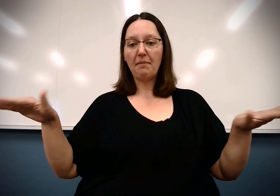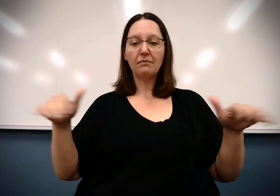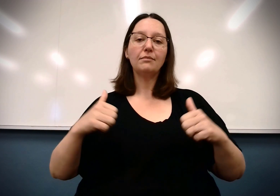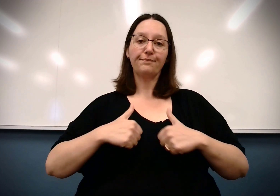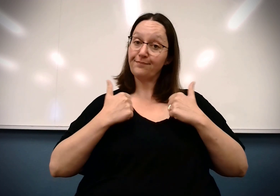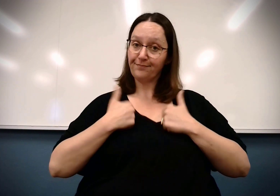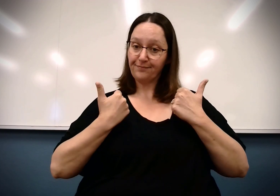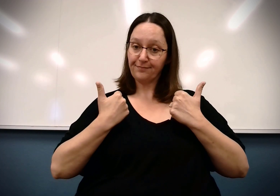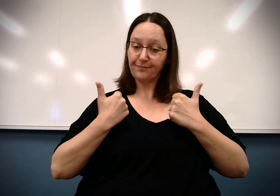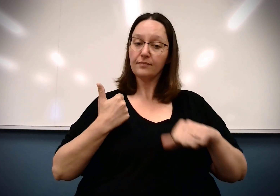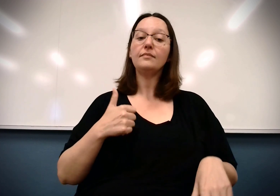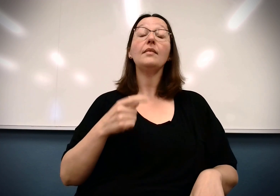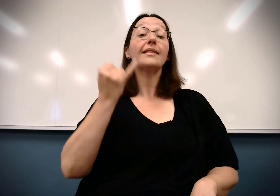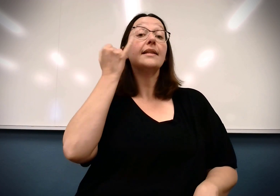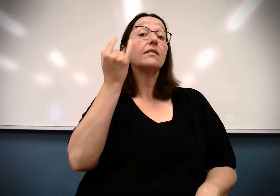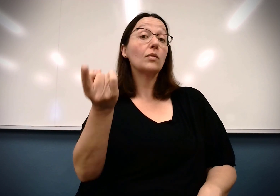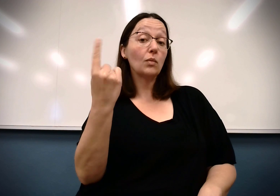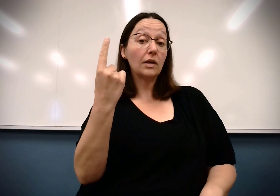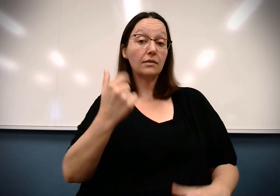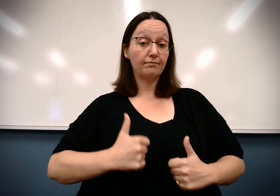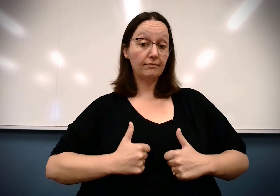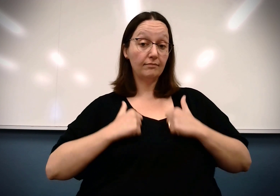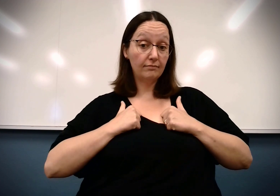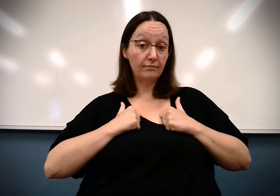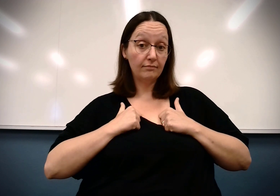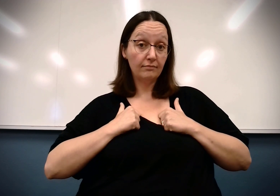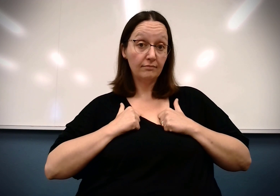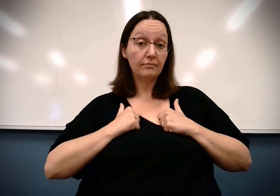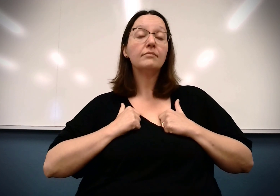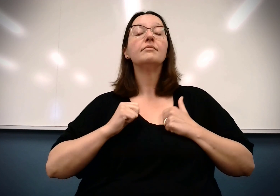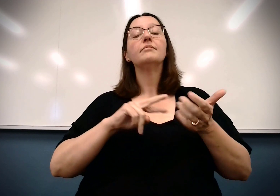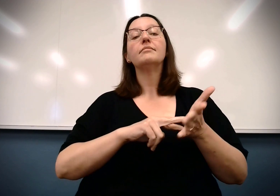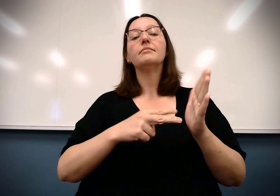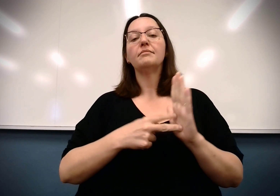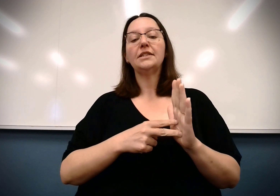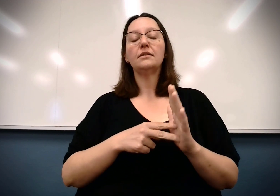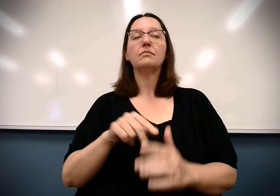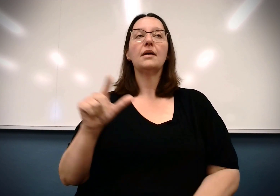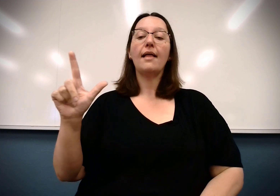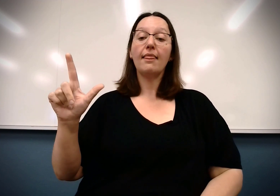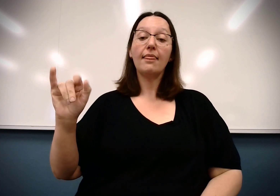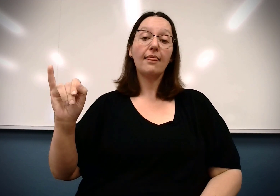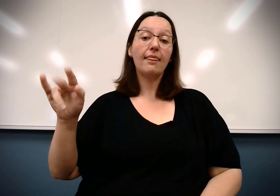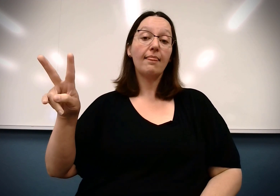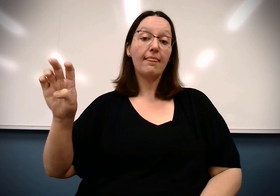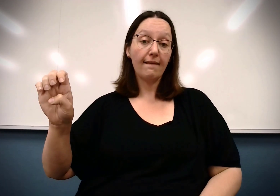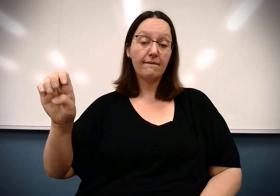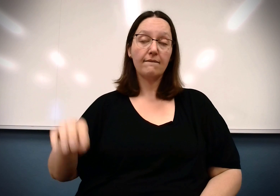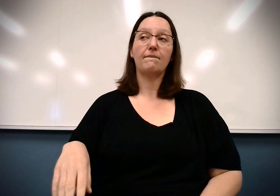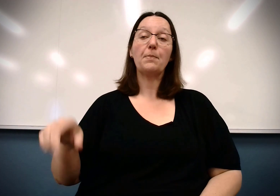blah, blah, blah. Right? Address. If you do it once, however, this is the sign to live. This